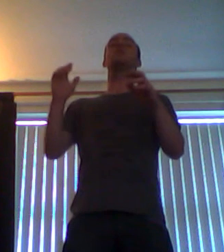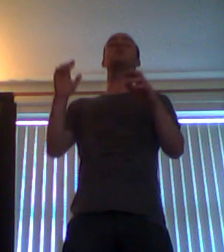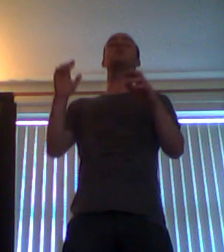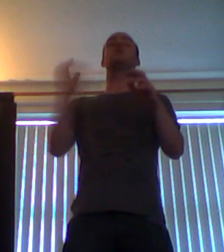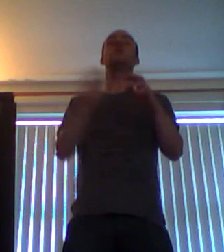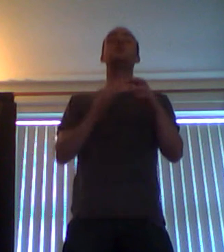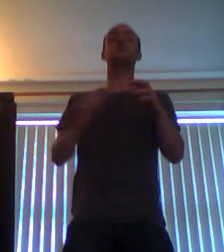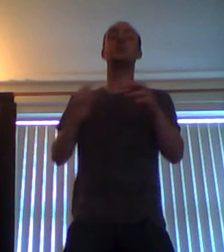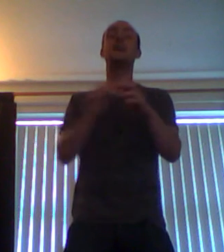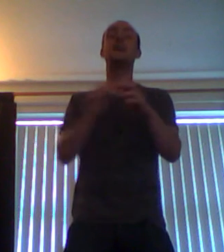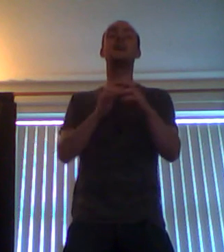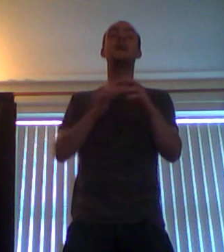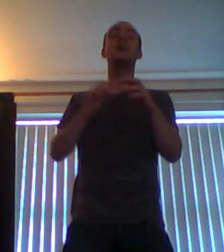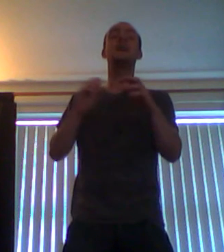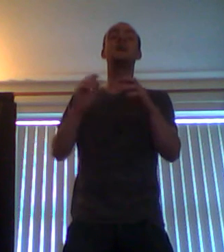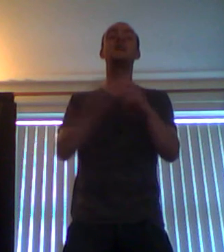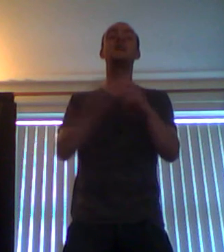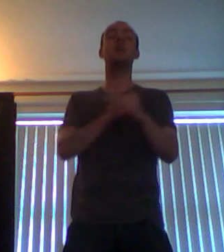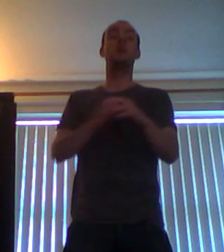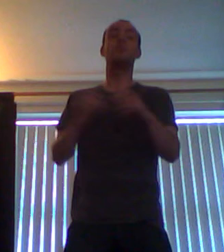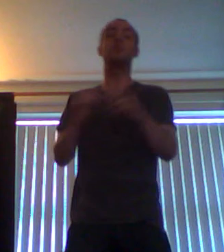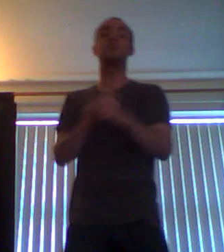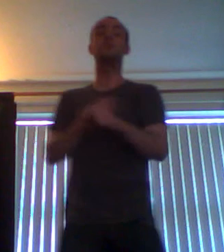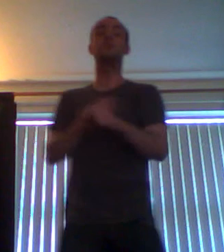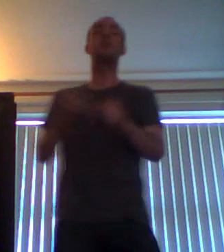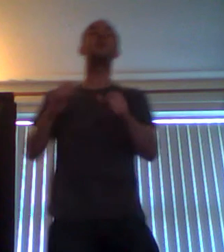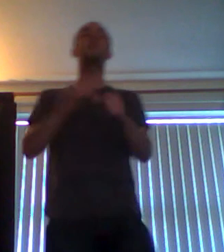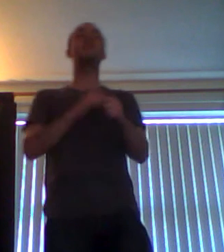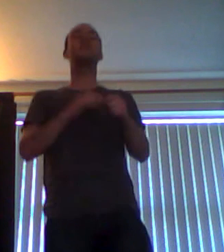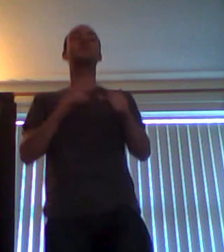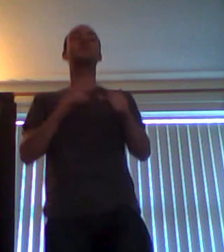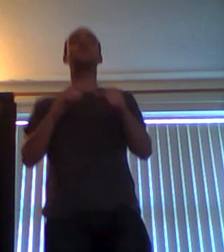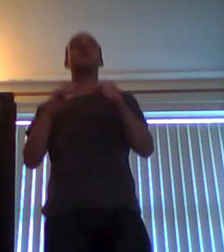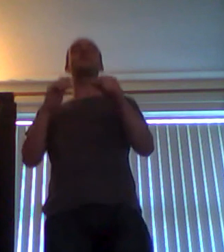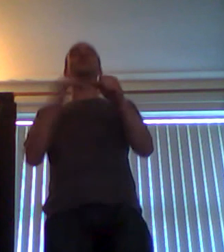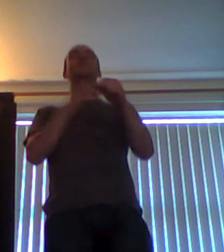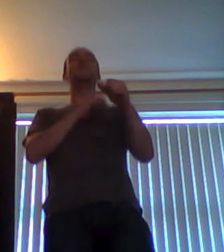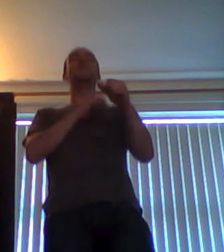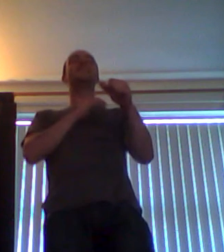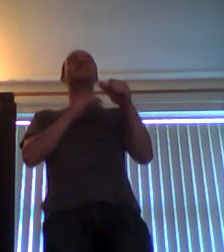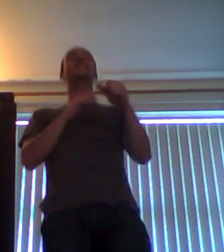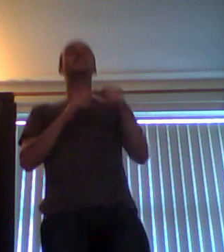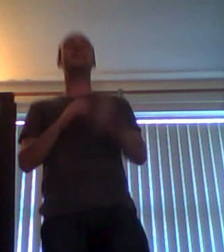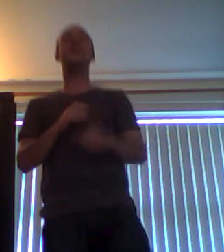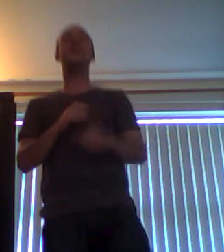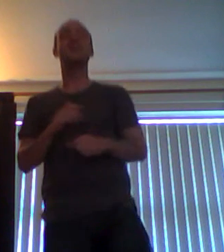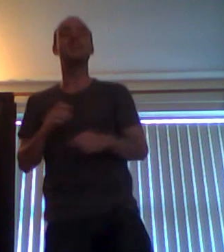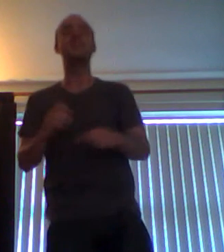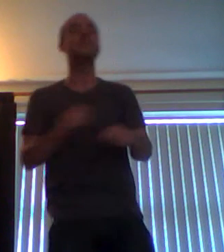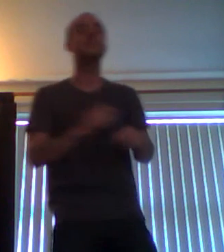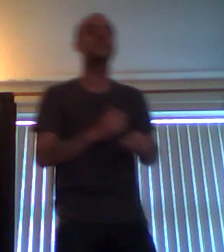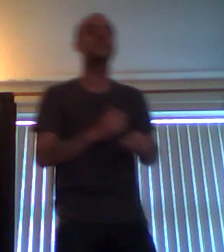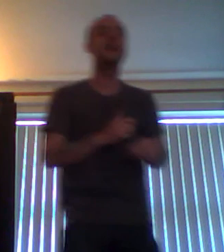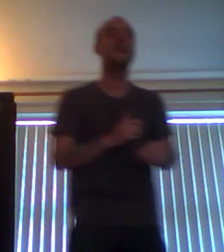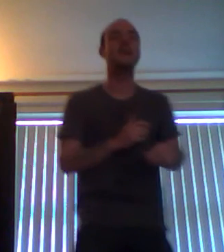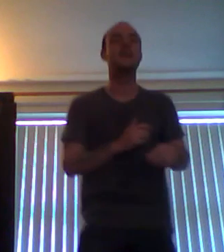won't always shine, but tomorrow we'll find a way. All the other